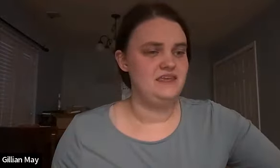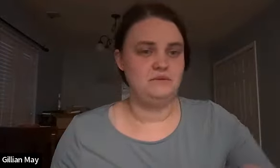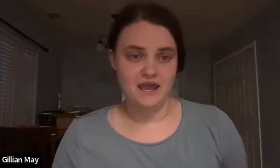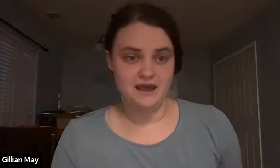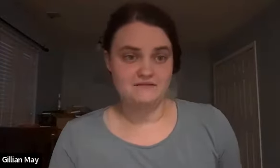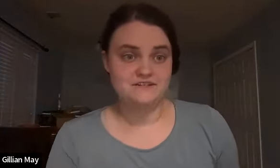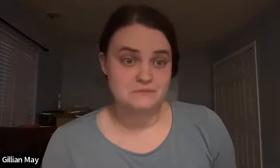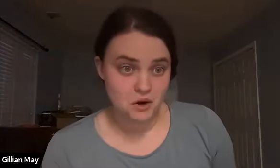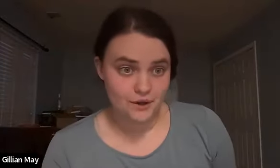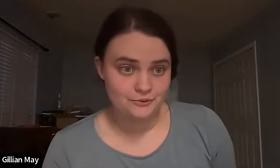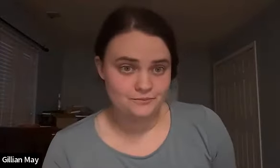Then we have tomorrow.